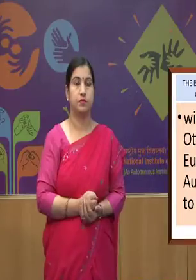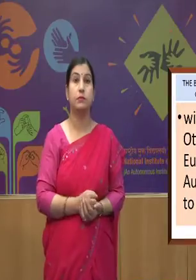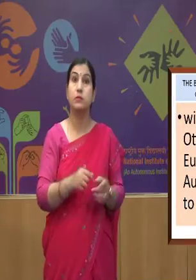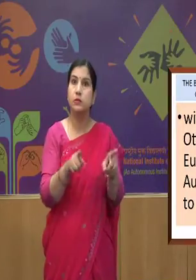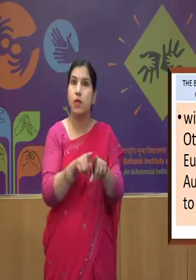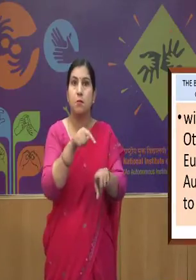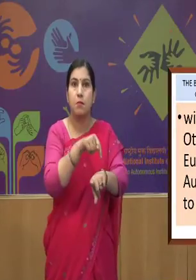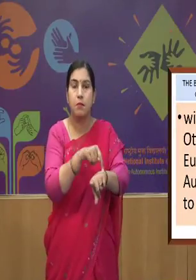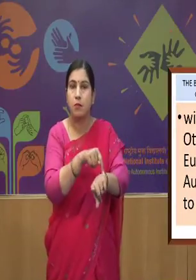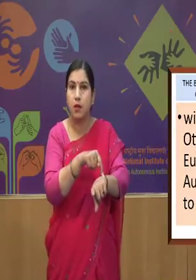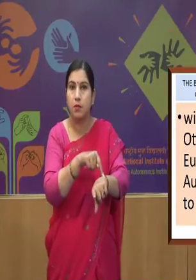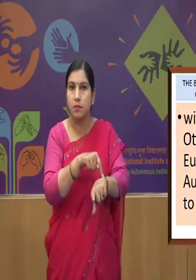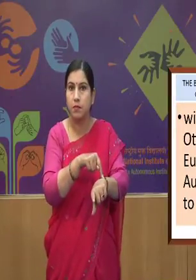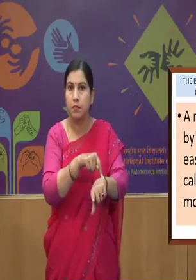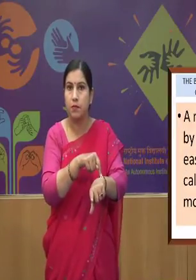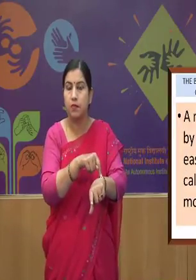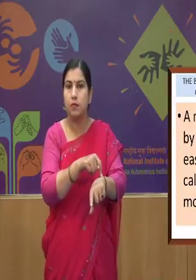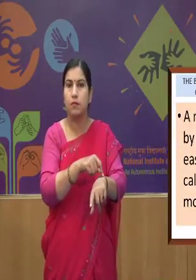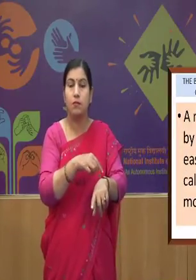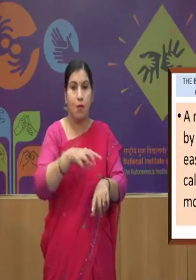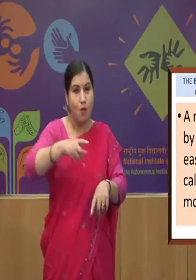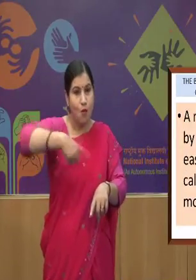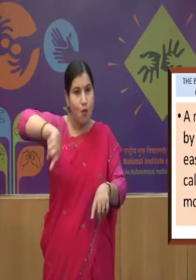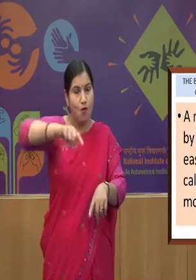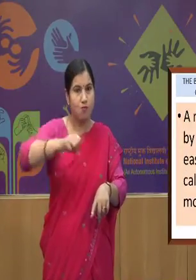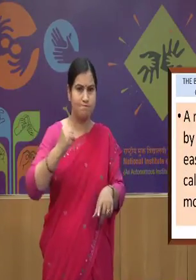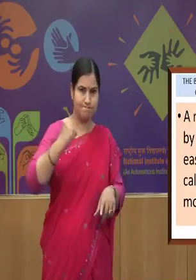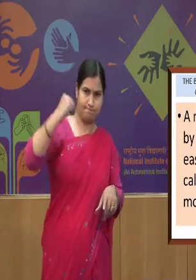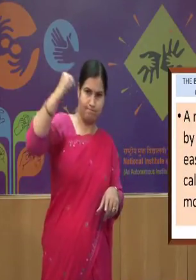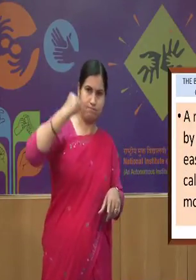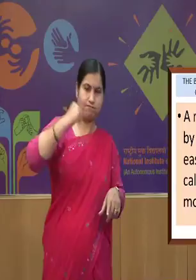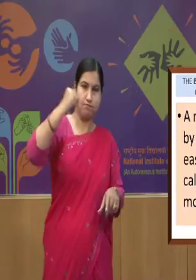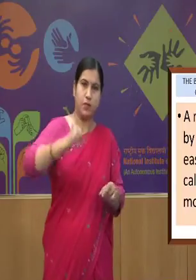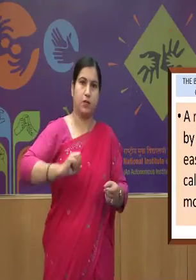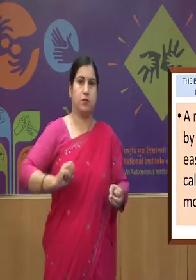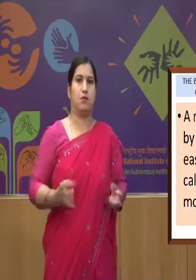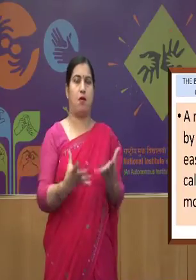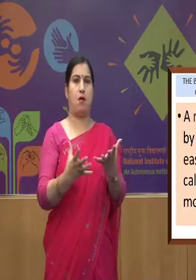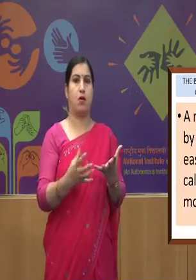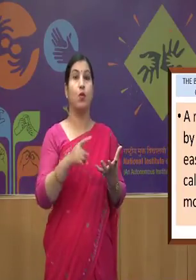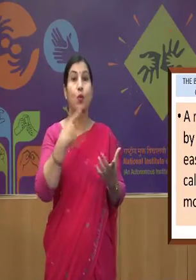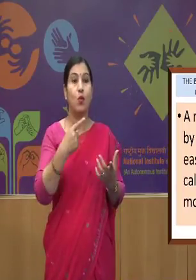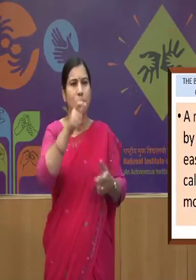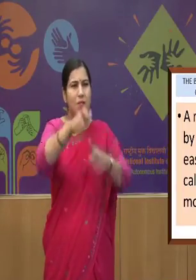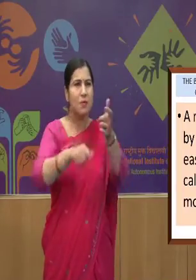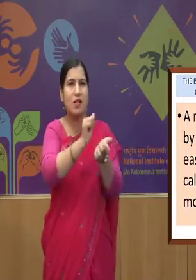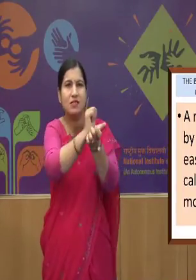At this time, a movement was started by the slave people of